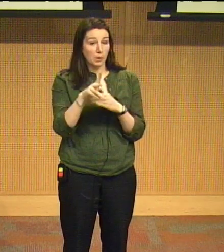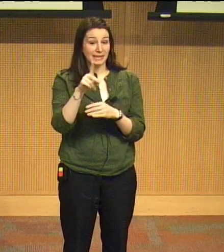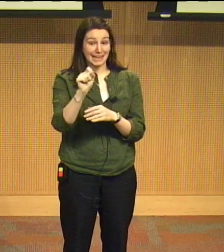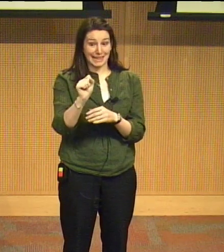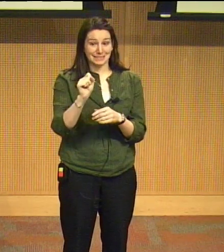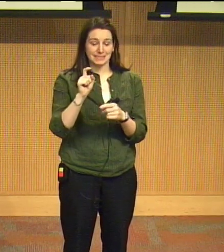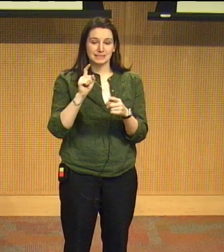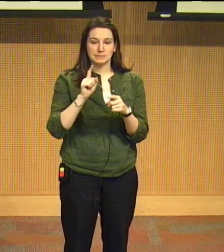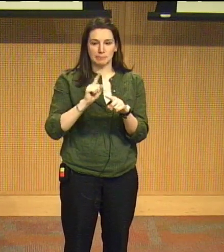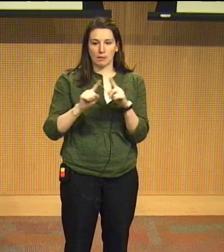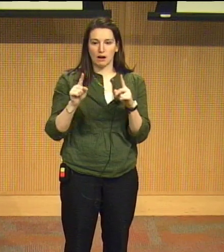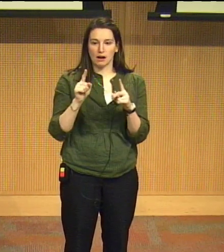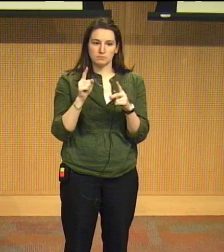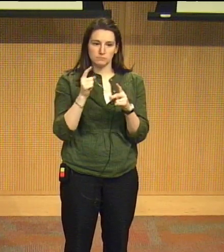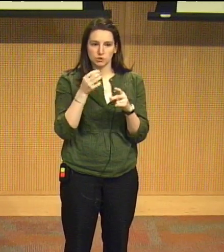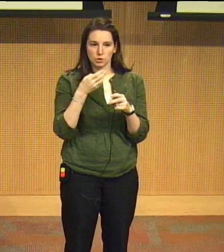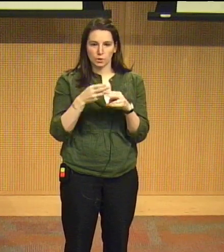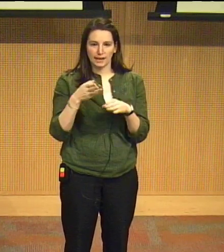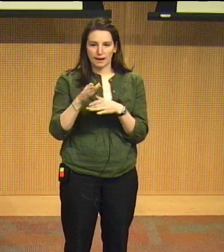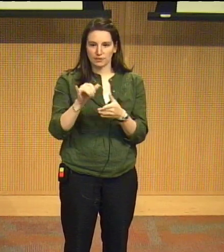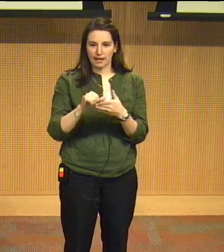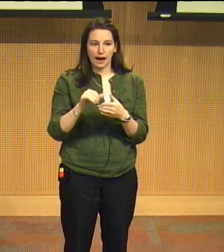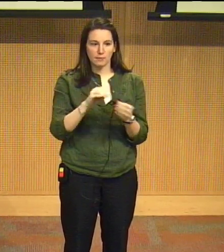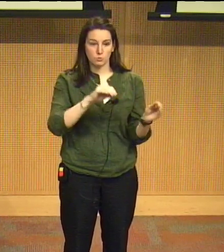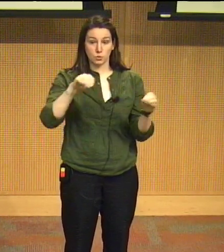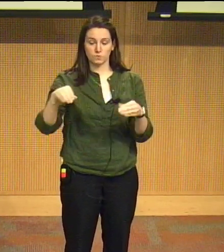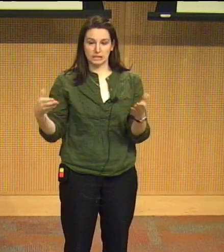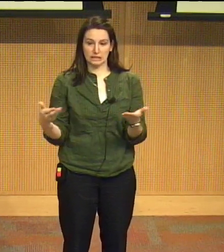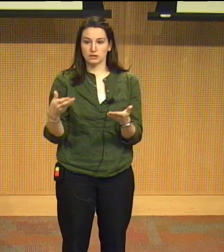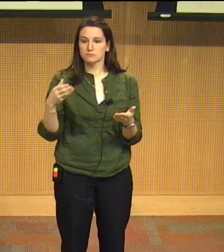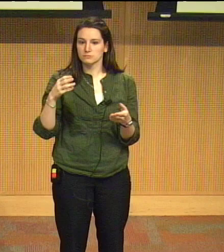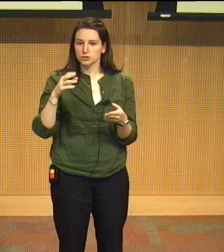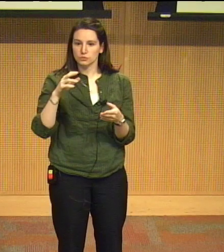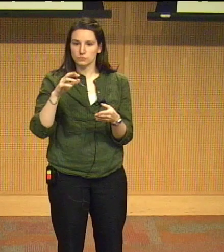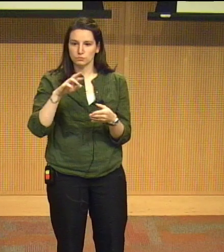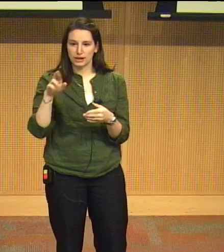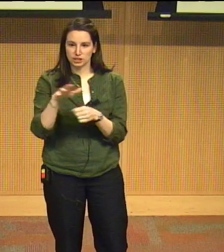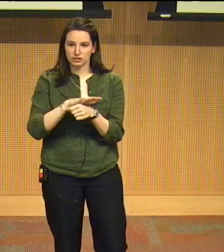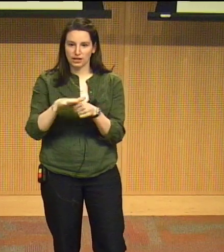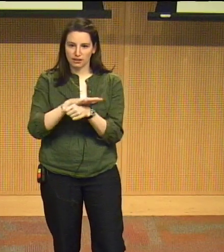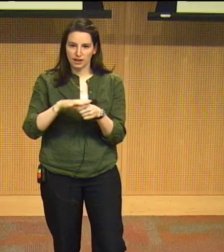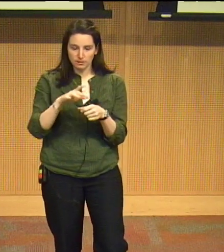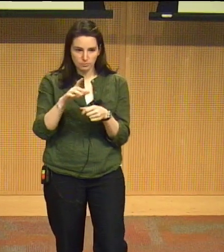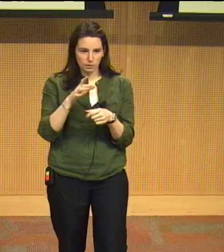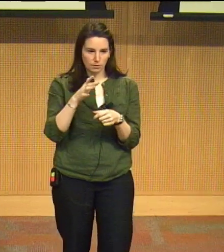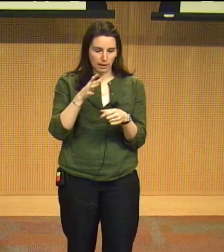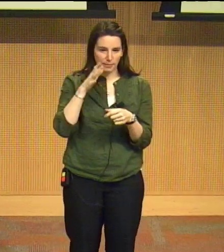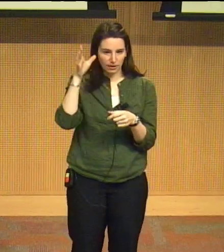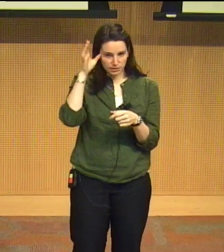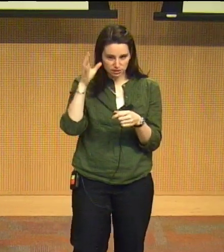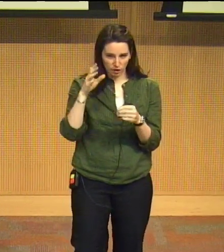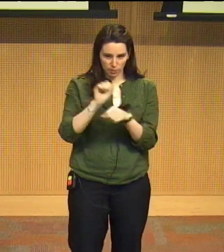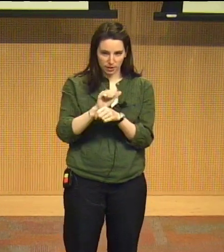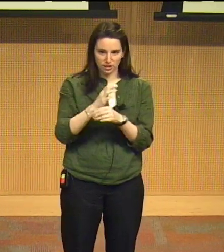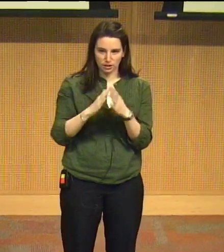in Kansas, but shortly after that moved here to Rochester area where my parents started working in the